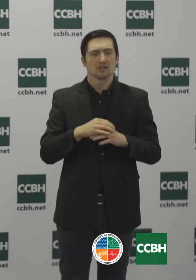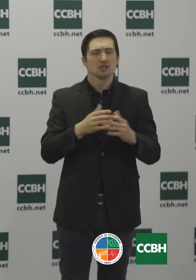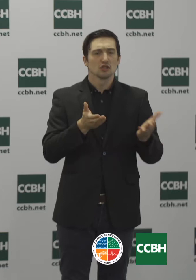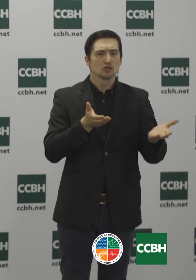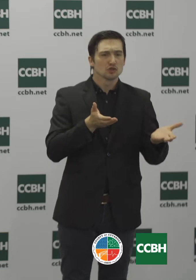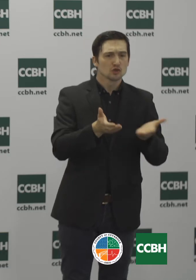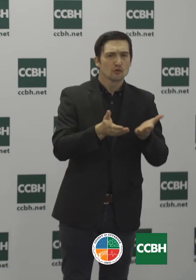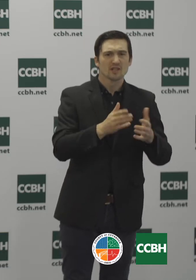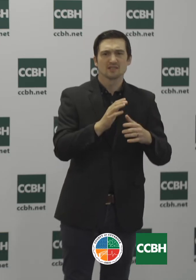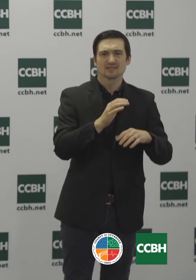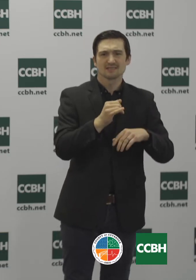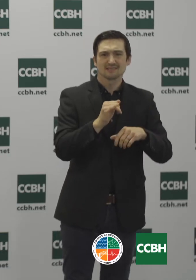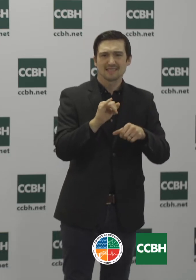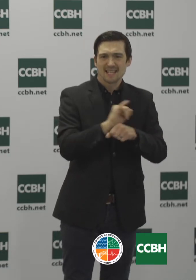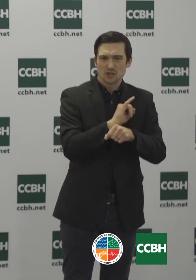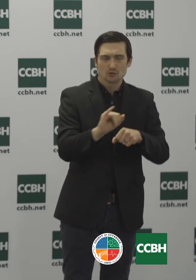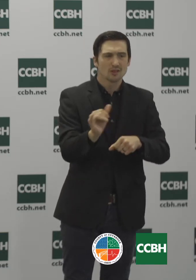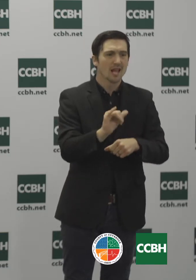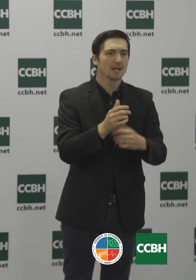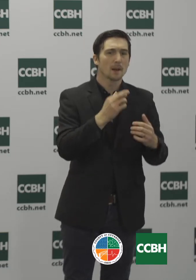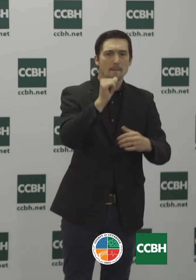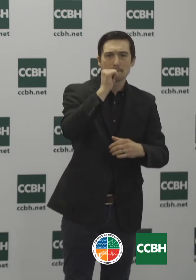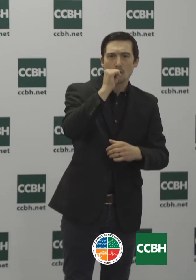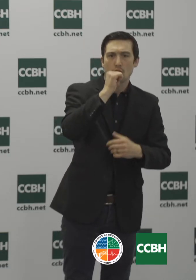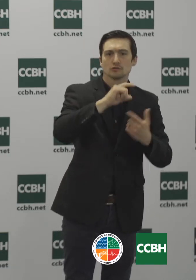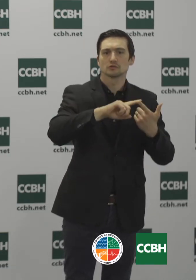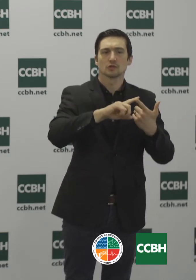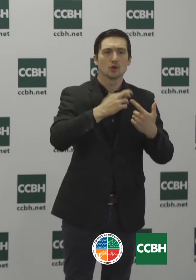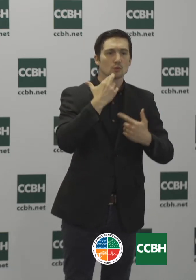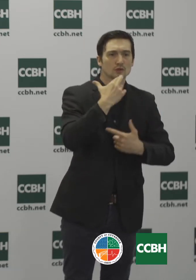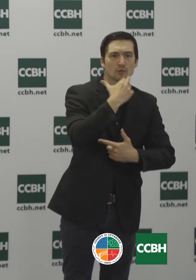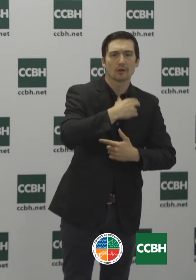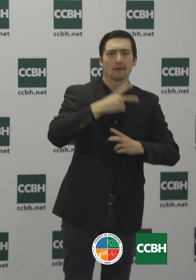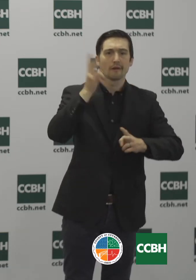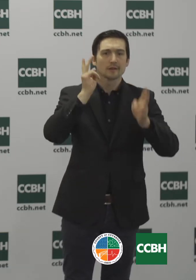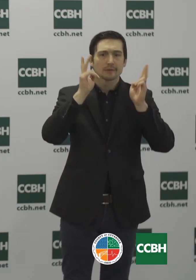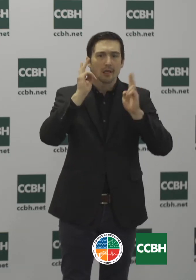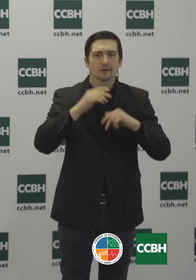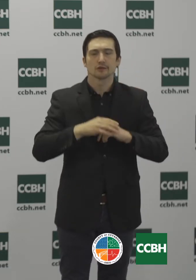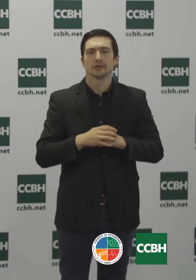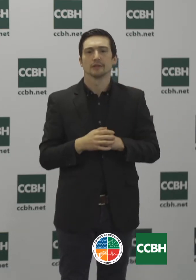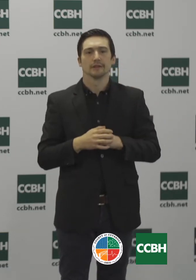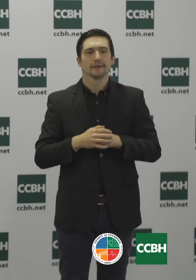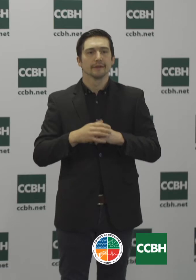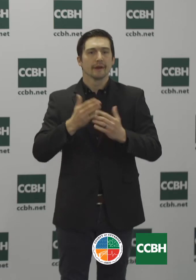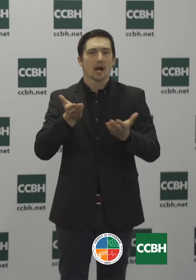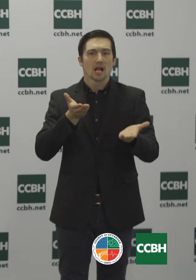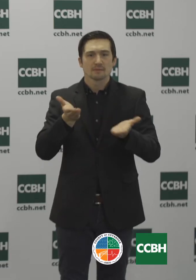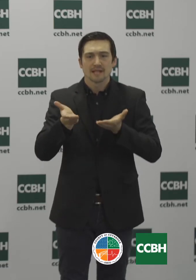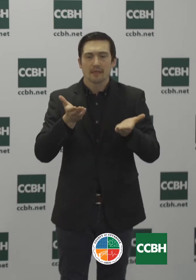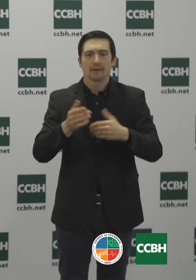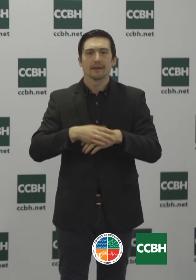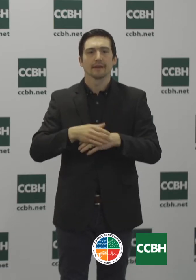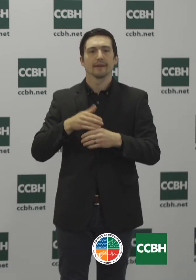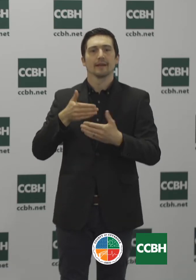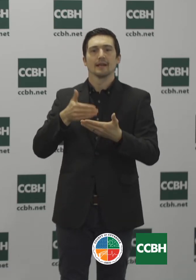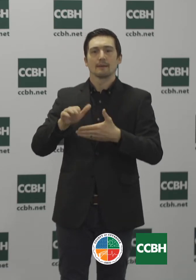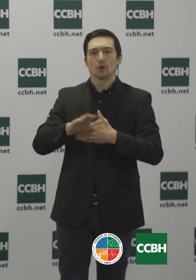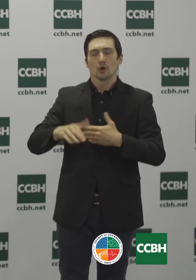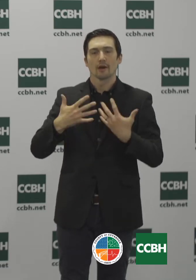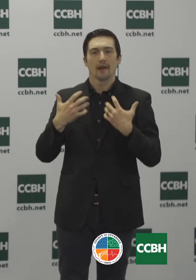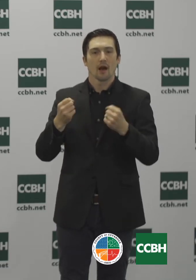restaurants, bars, personal care, and cosmetology, hospitality, neighborhood health